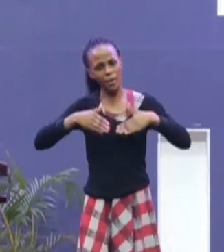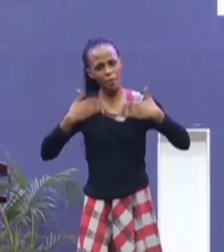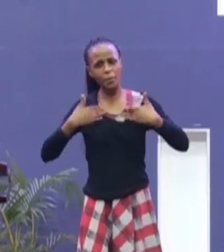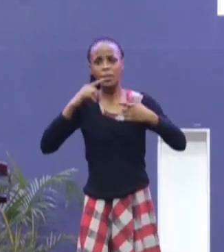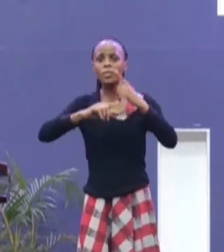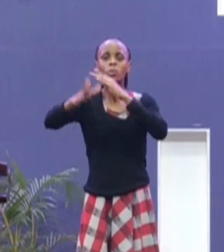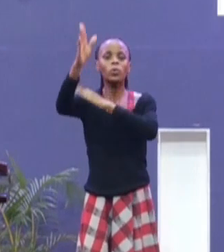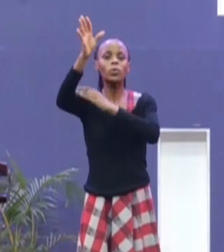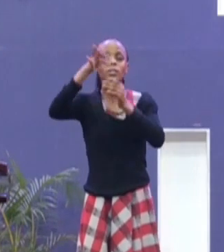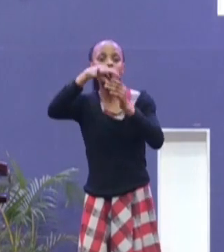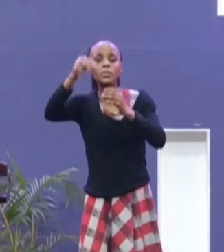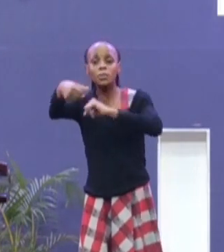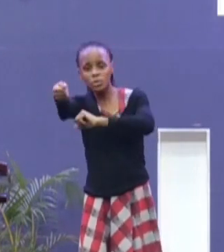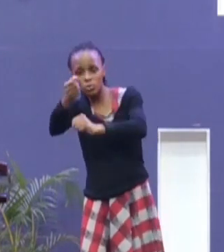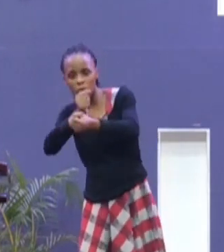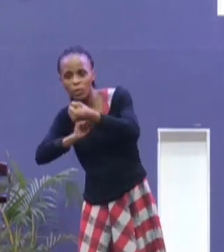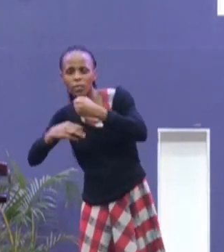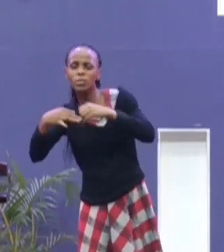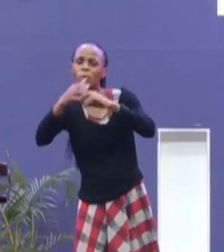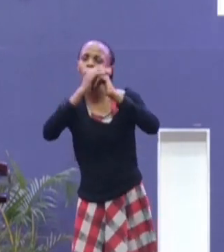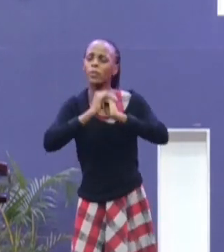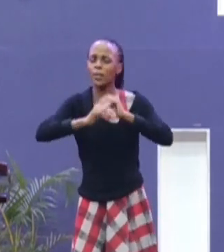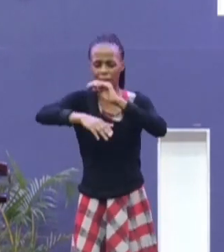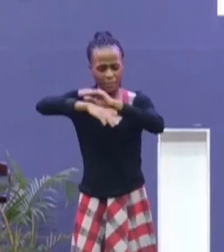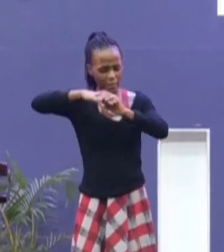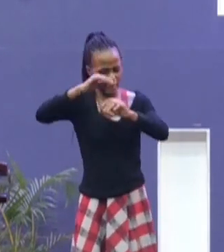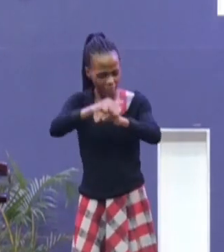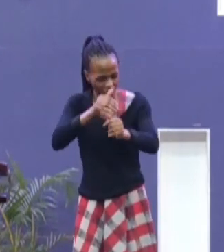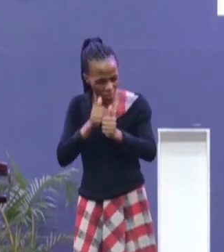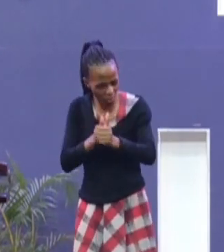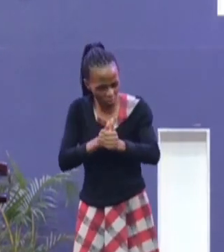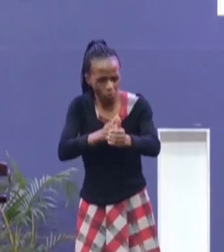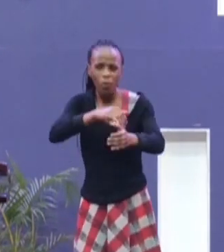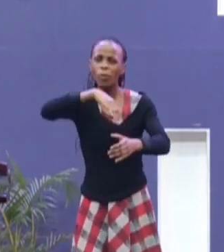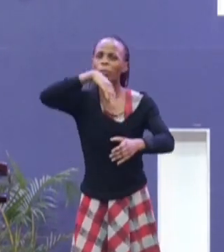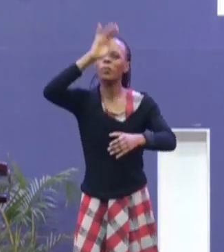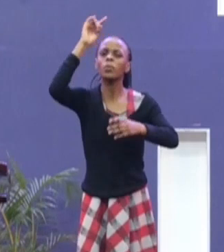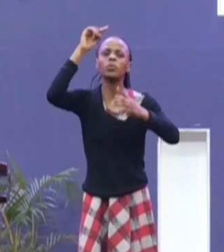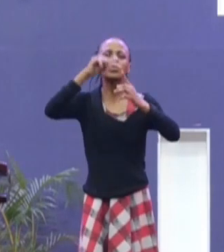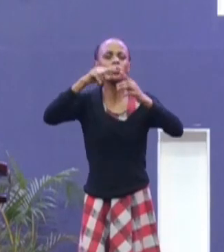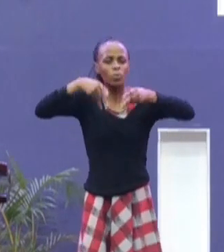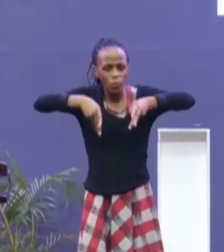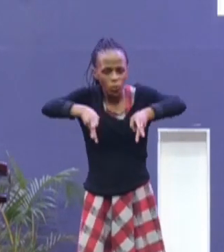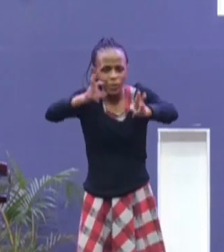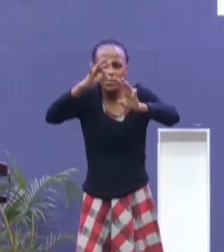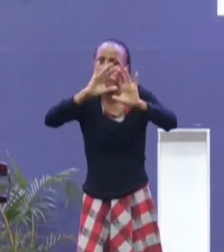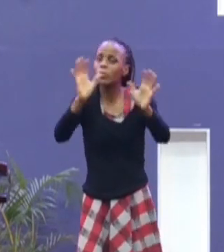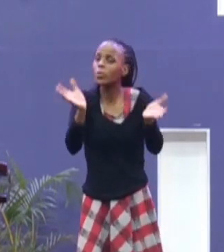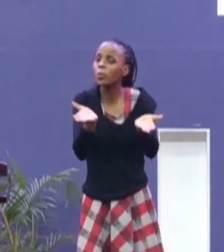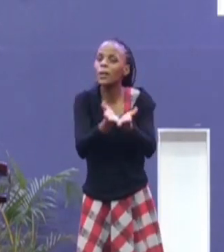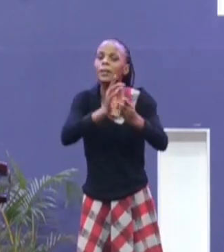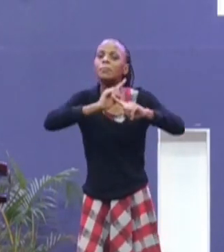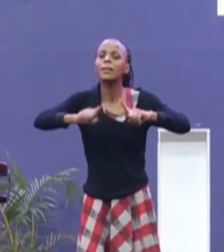Number 2, do not conform any longer to the pattern of this world, but be